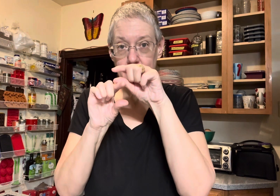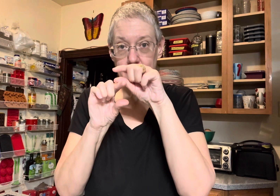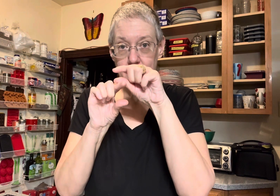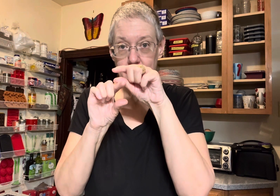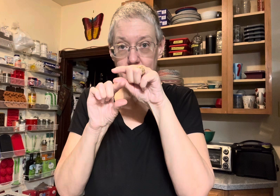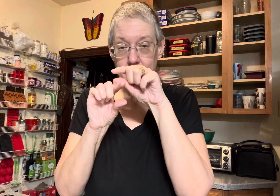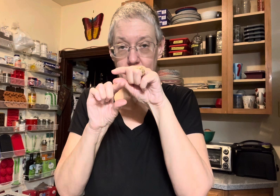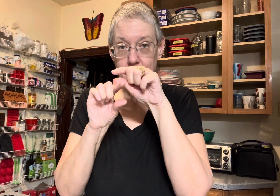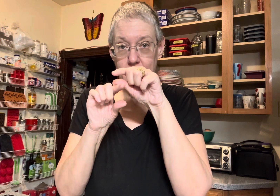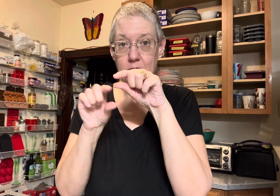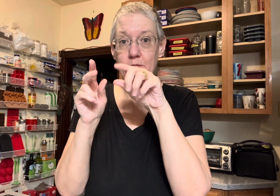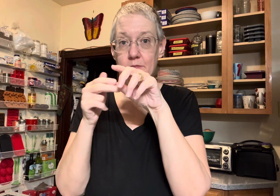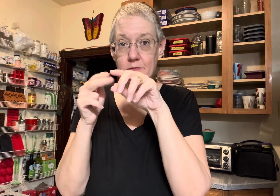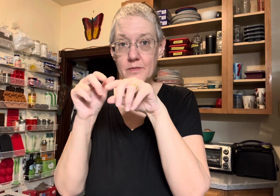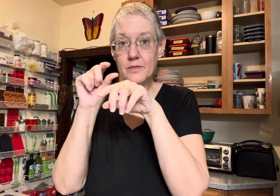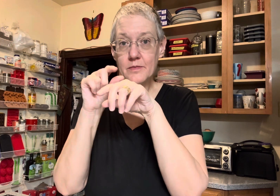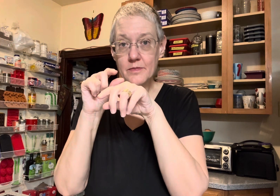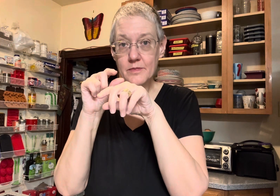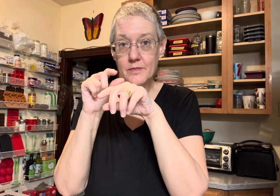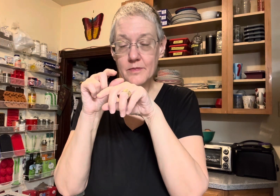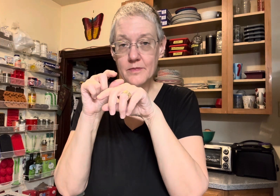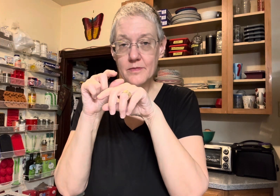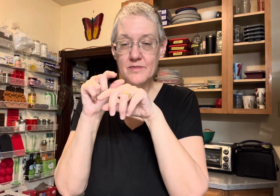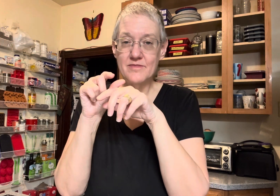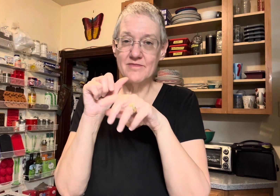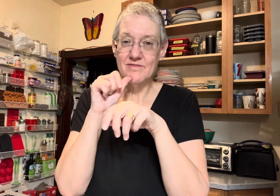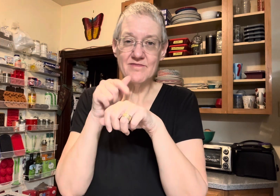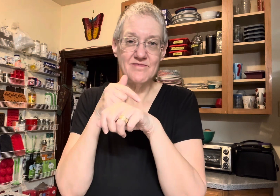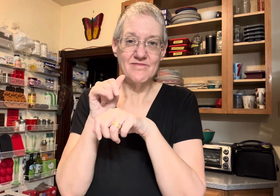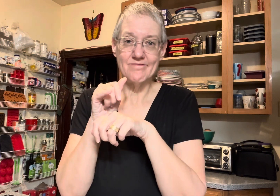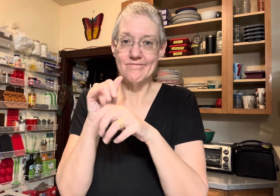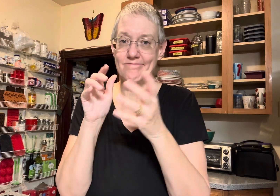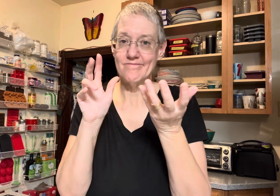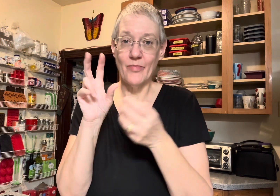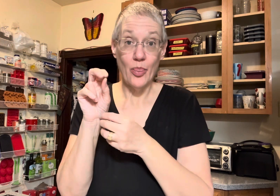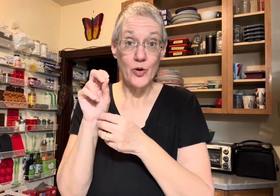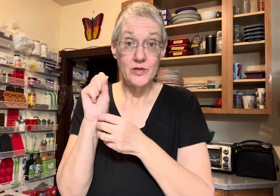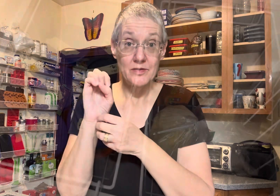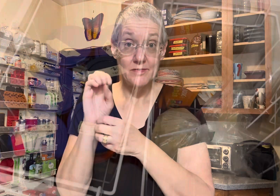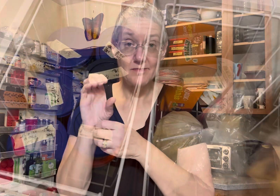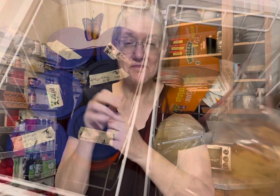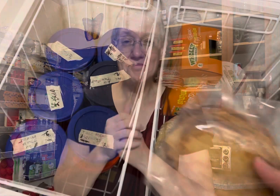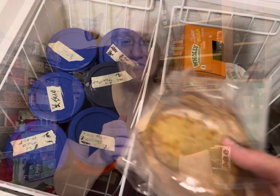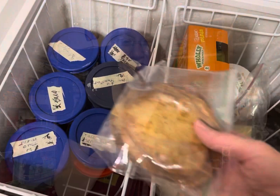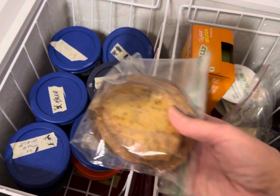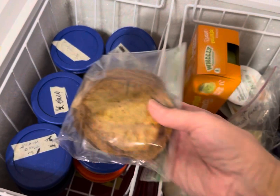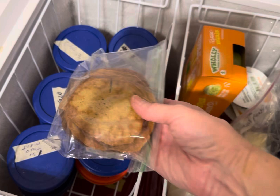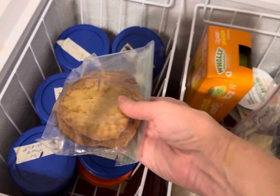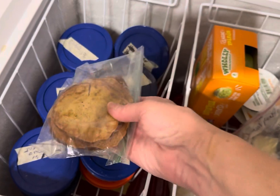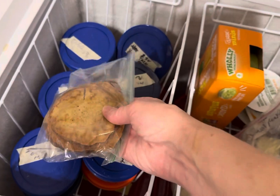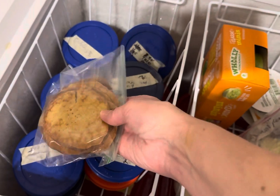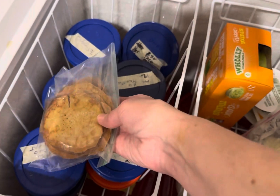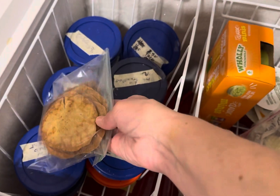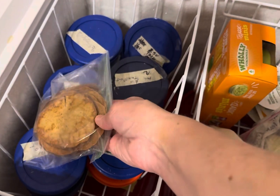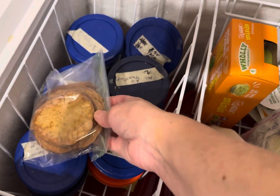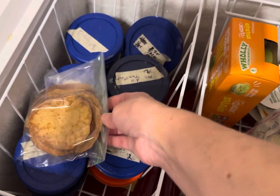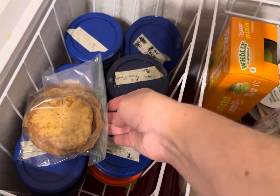them in half and put the bottom on the top and more butter. It really doesn't take long, maybe 30 seconds.